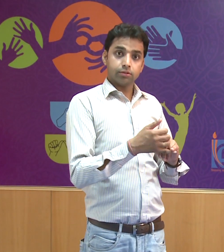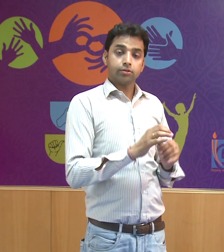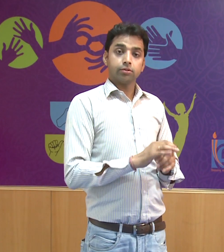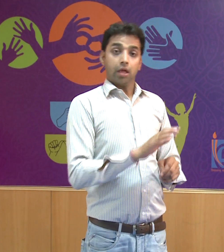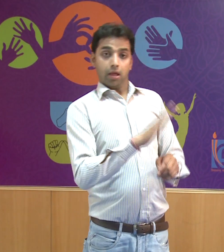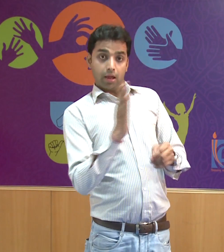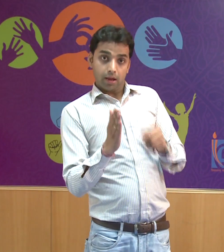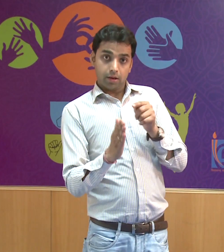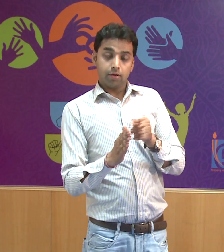and the